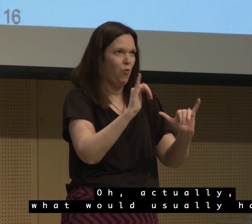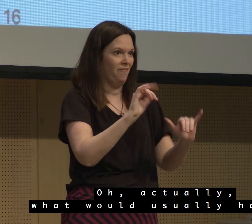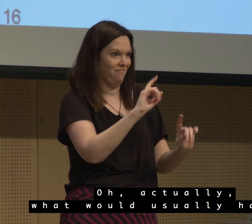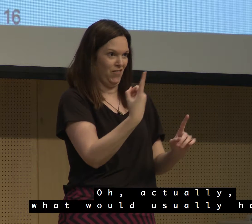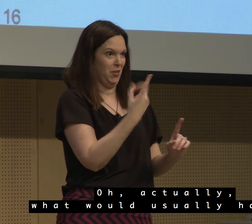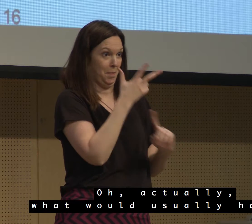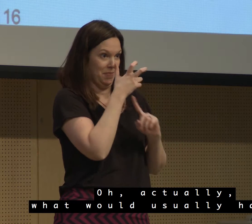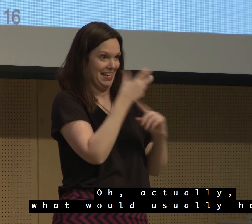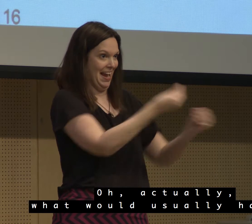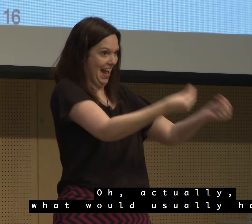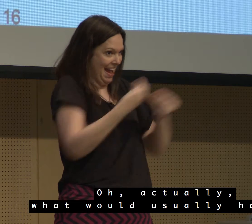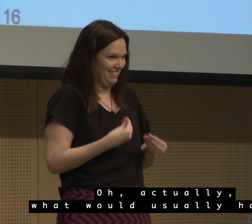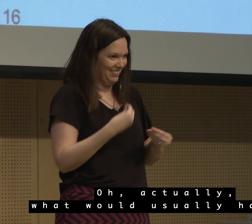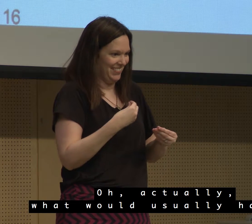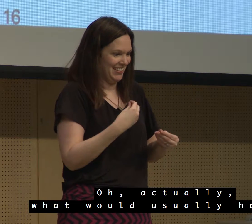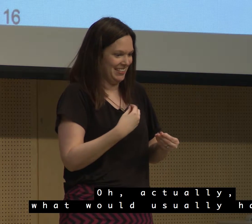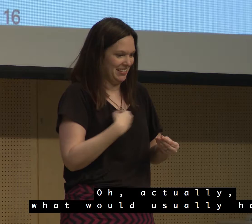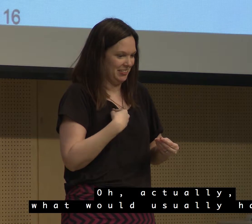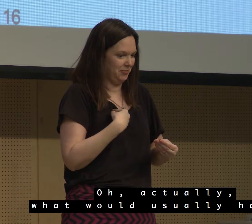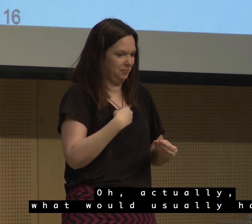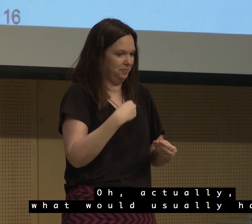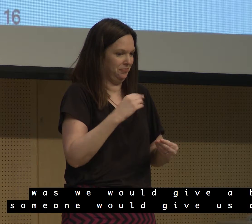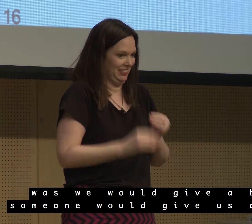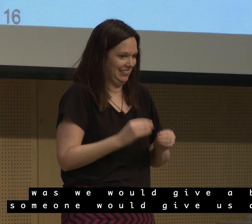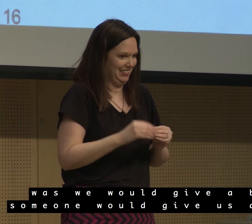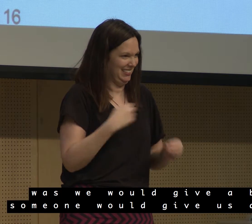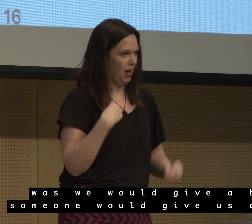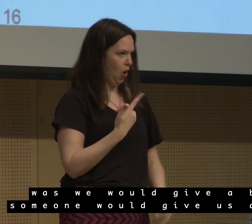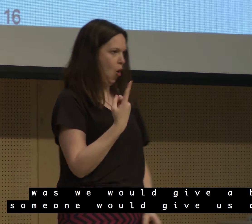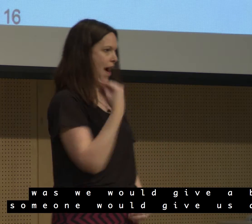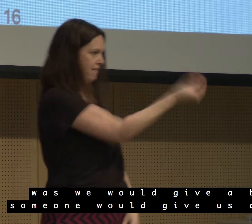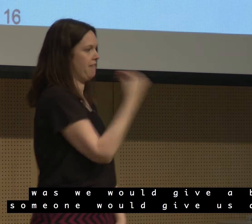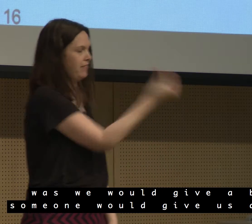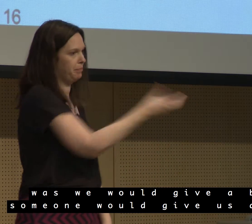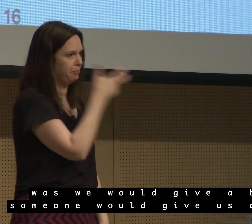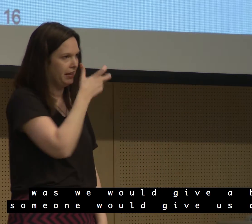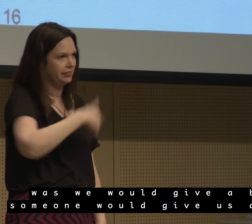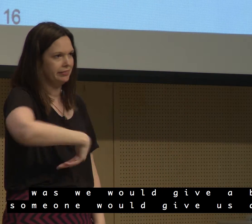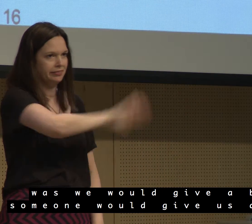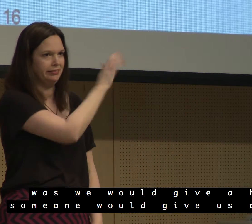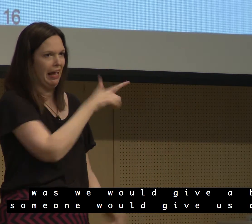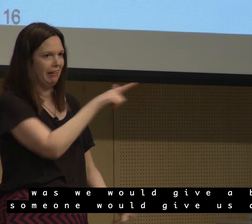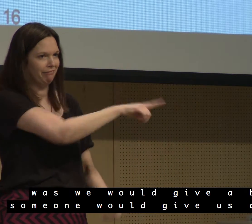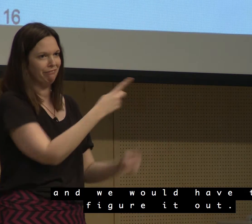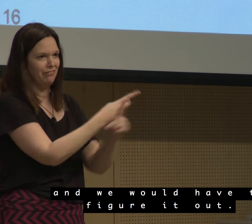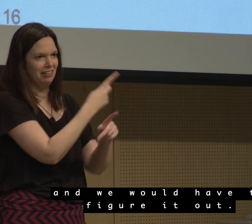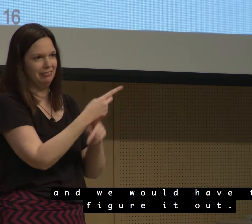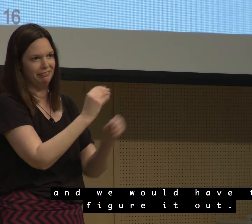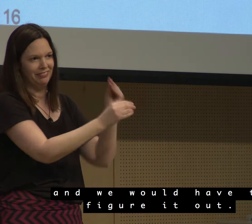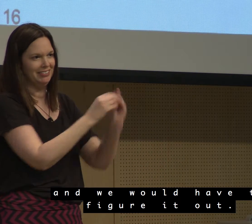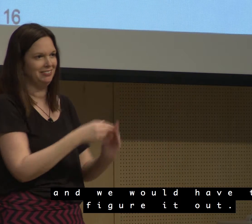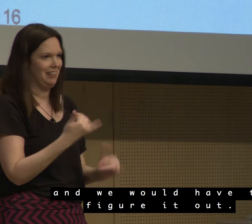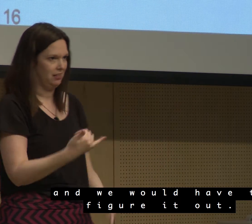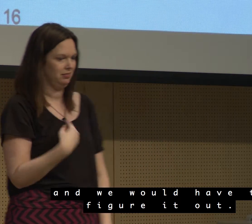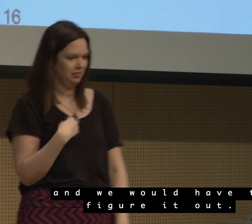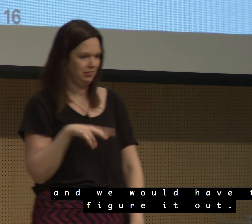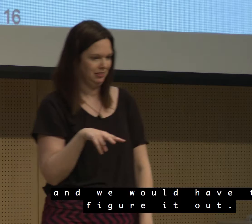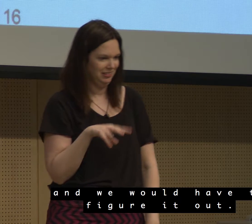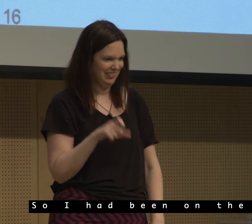Oh, well, actually, what would usually happen was we would give a bug. Someone would give us a bug, and we would have to figure it out.